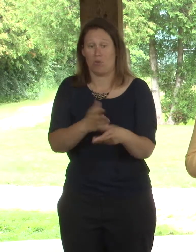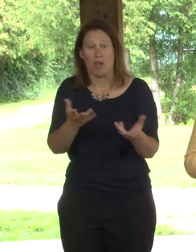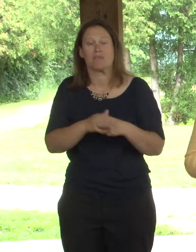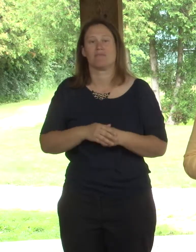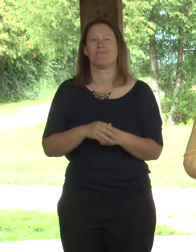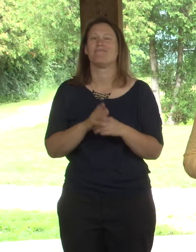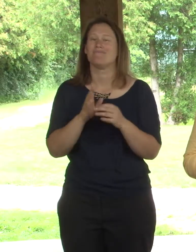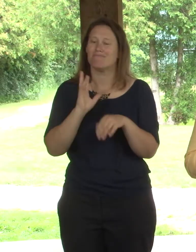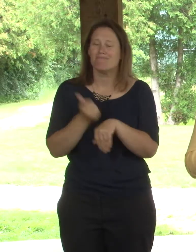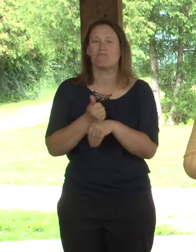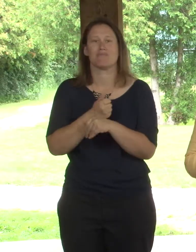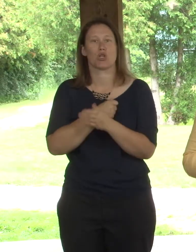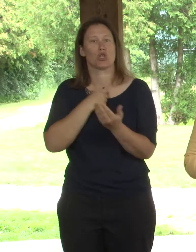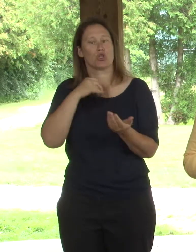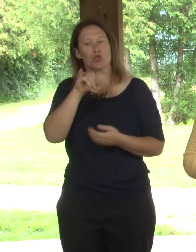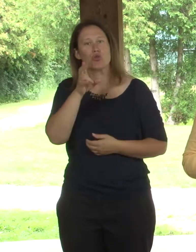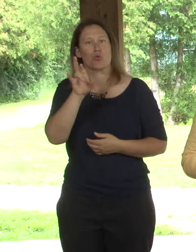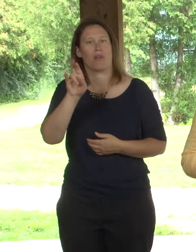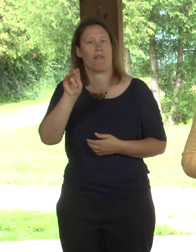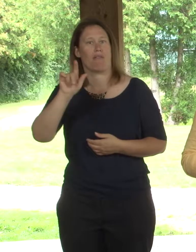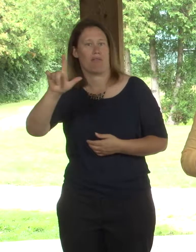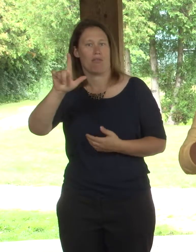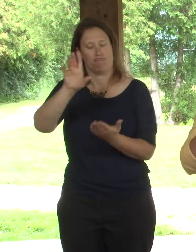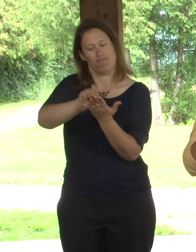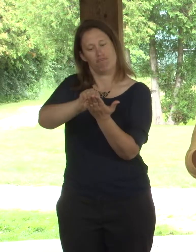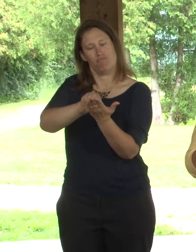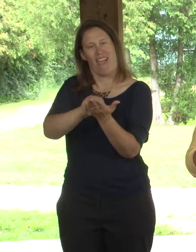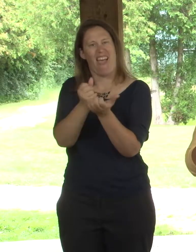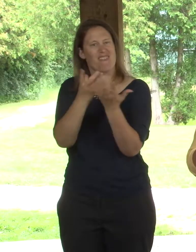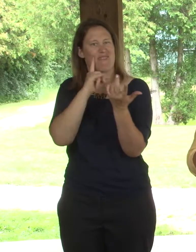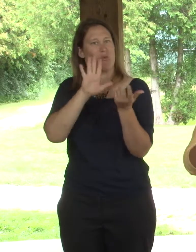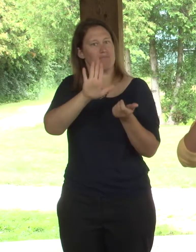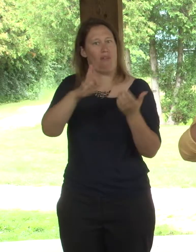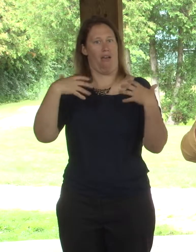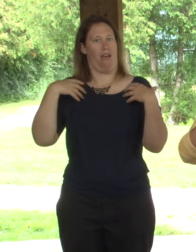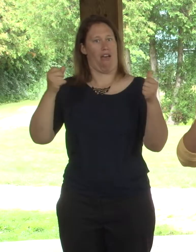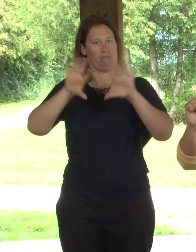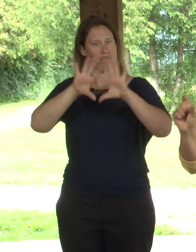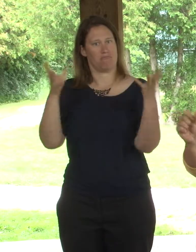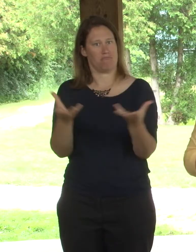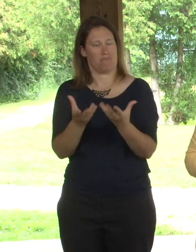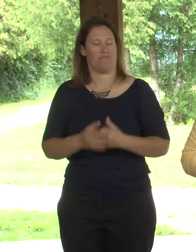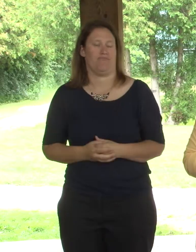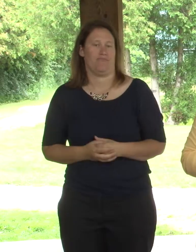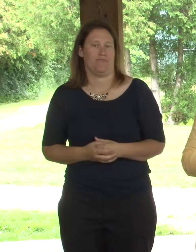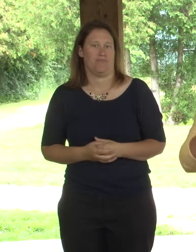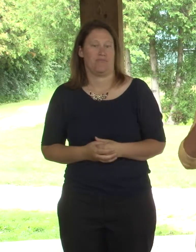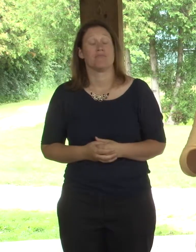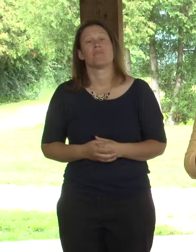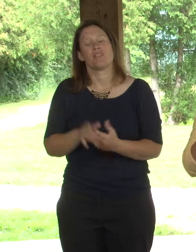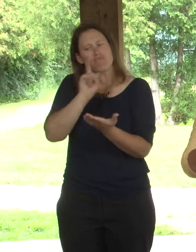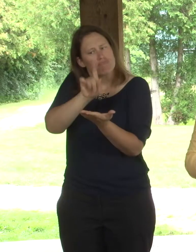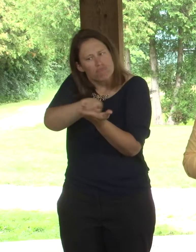a healthcare journal, a health management journal. And what you want to do with that is make sure that you are keeping notes so